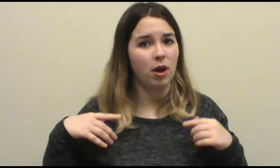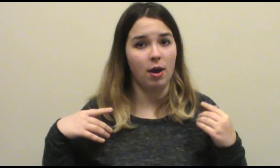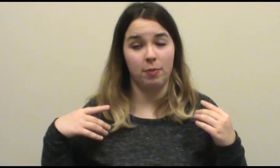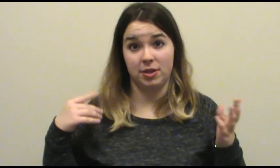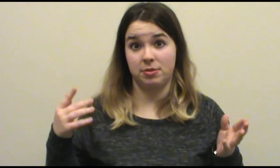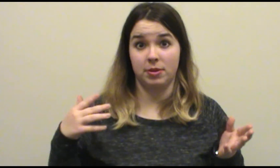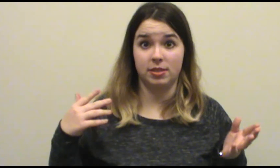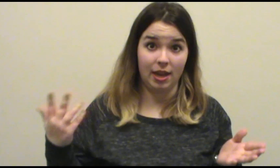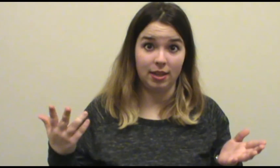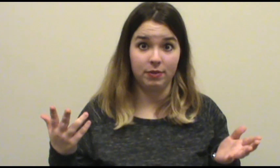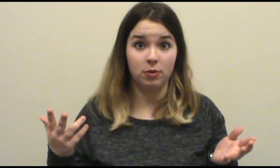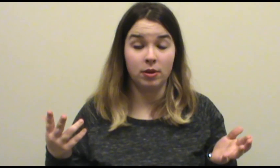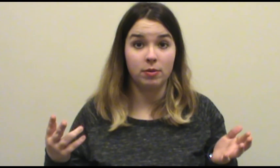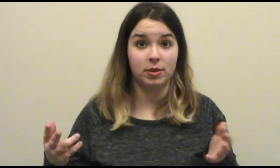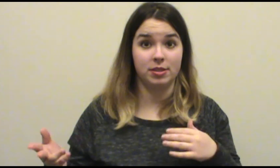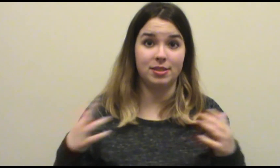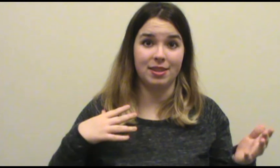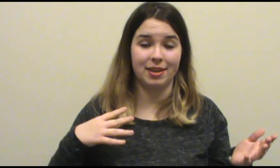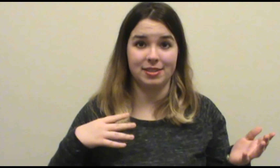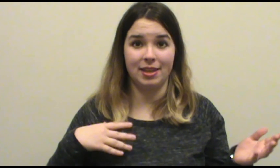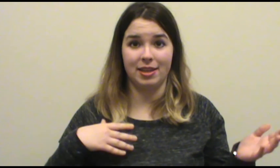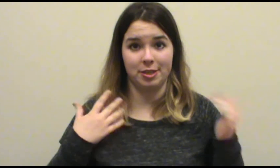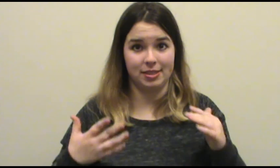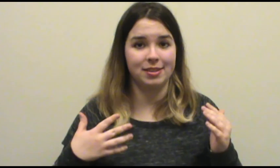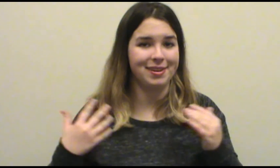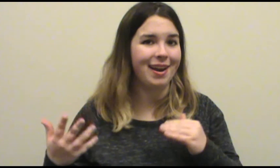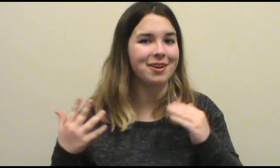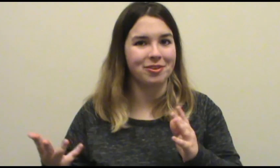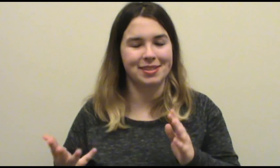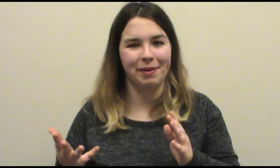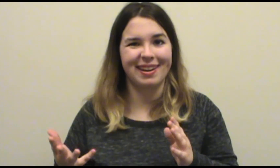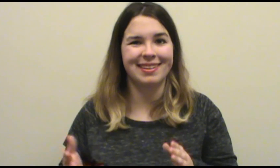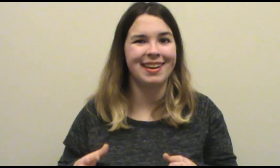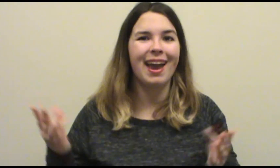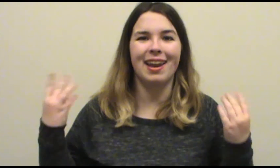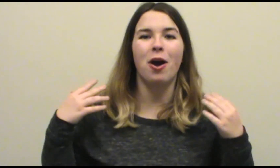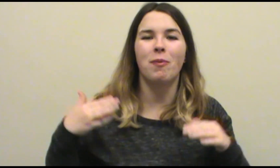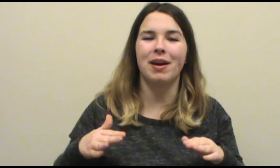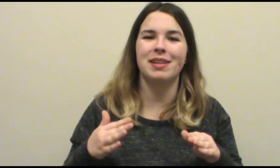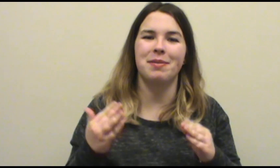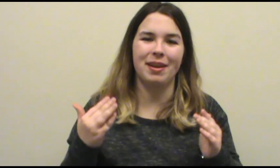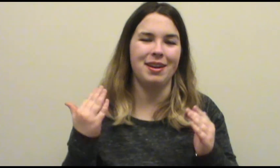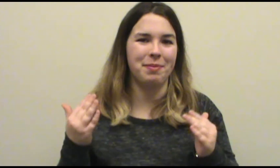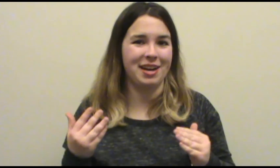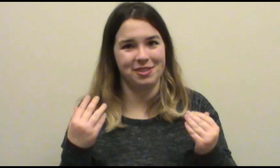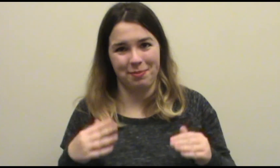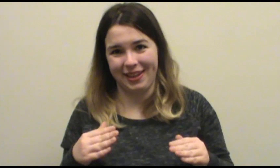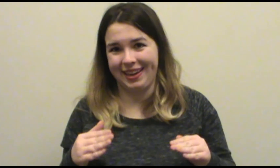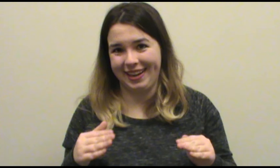which was "I love you," which is the thing to say that Jessica is not under his command, and how well that ended up actually playing into